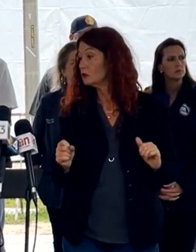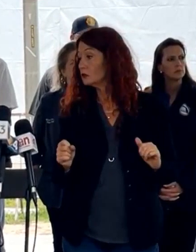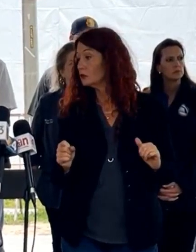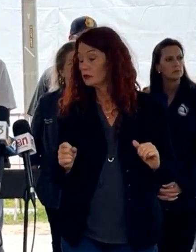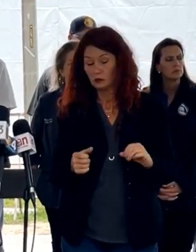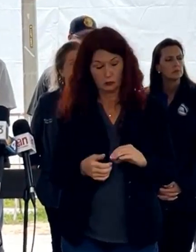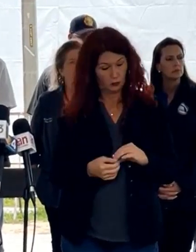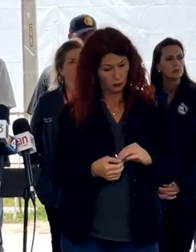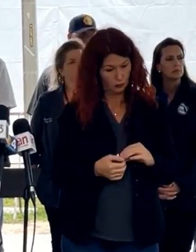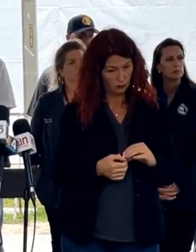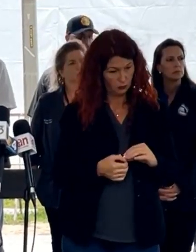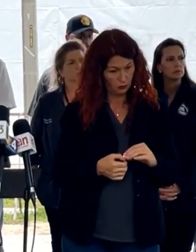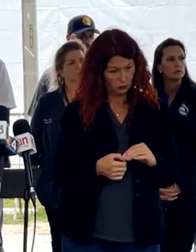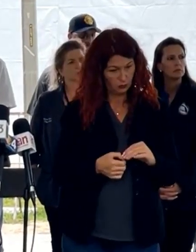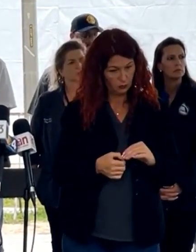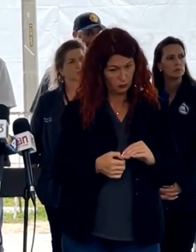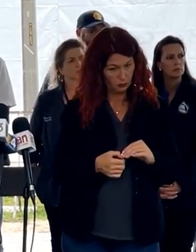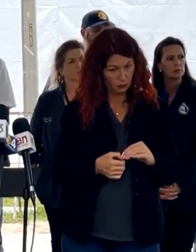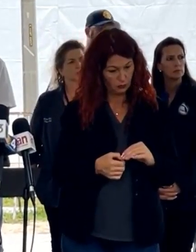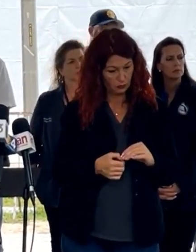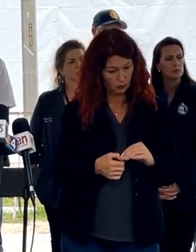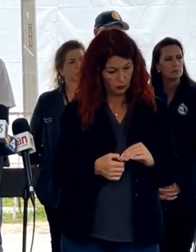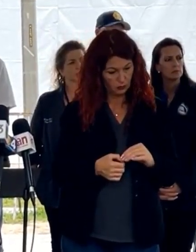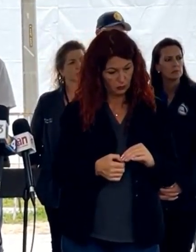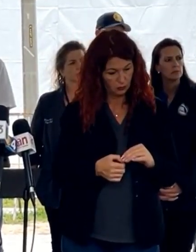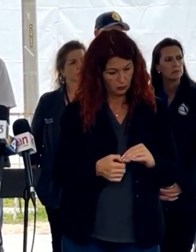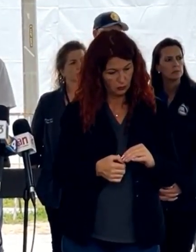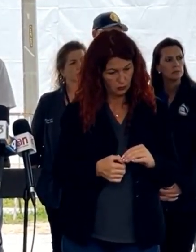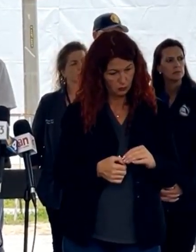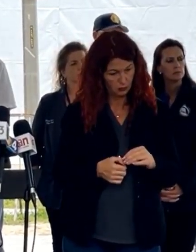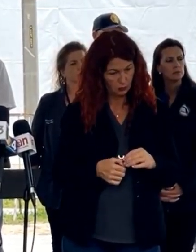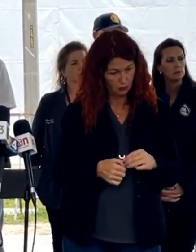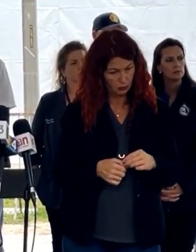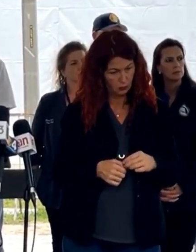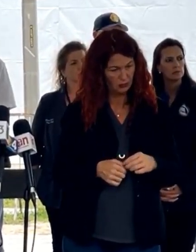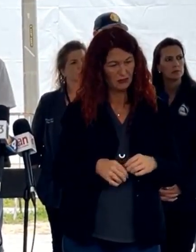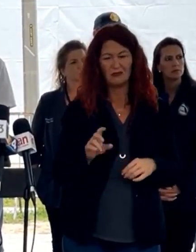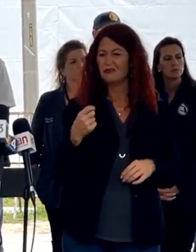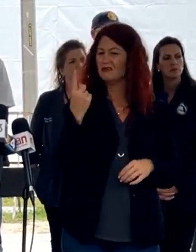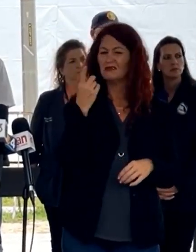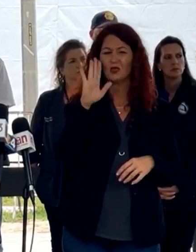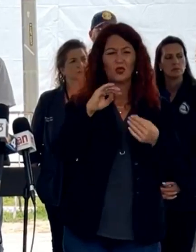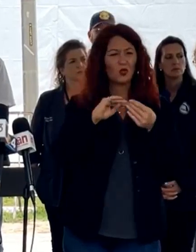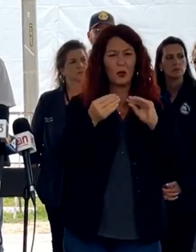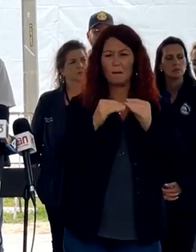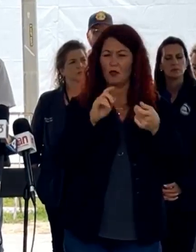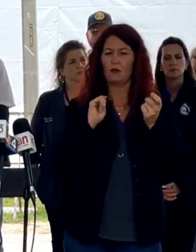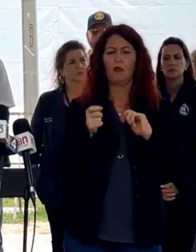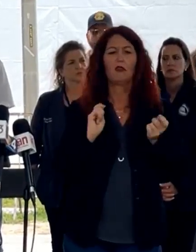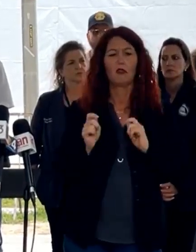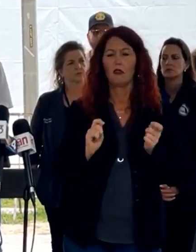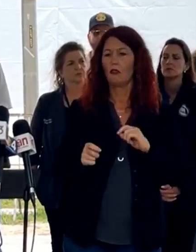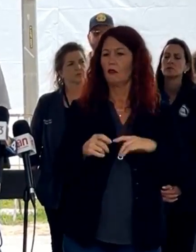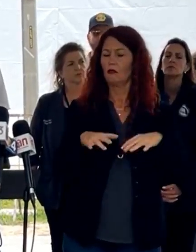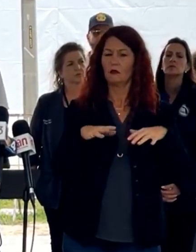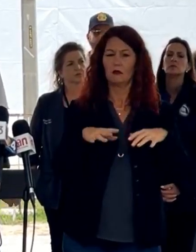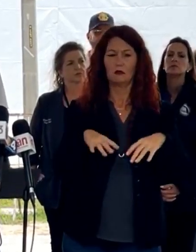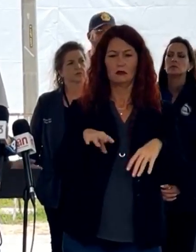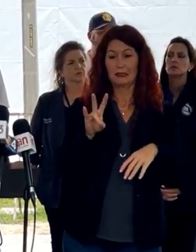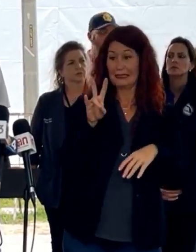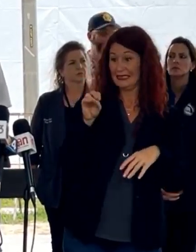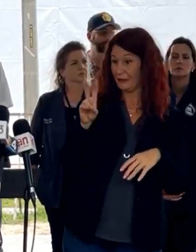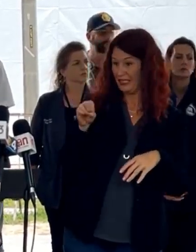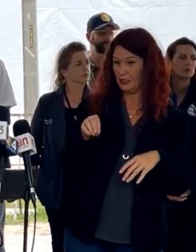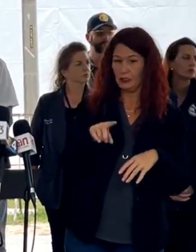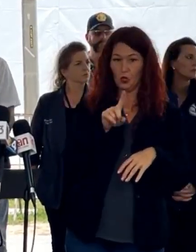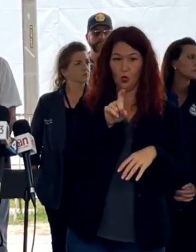help better explain the discrepancy between that 113 number and the 70 number, and what is being done to identify